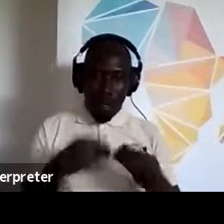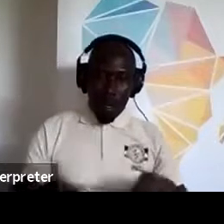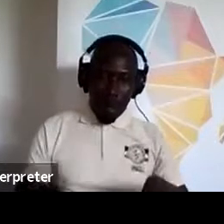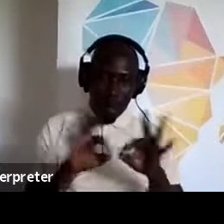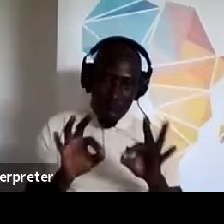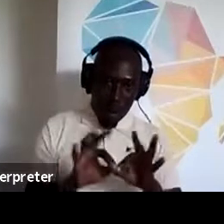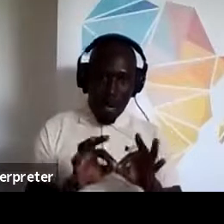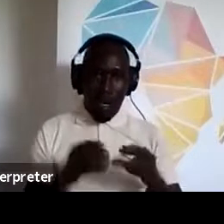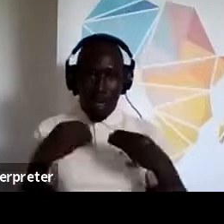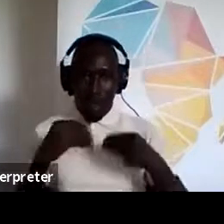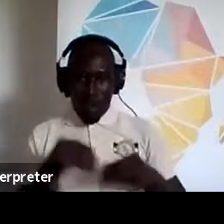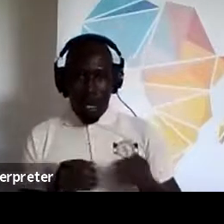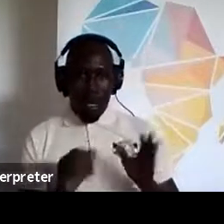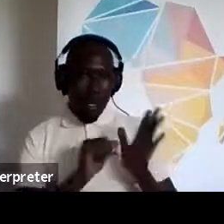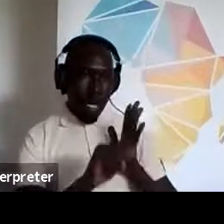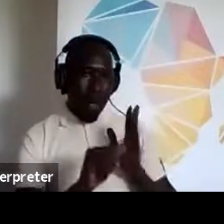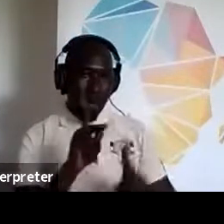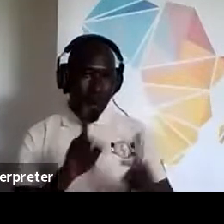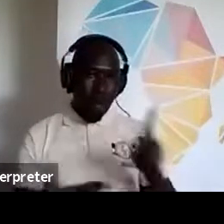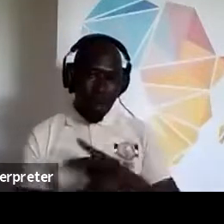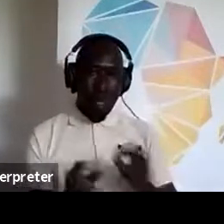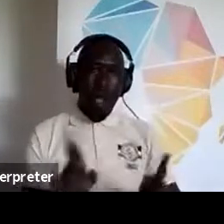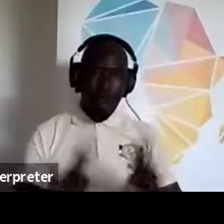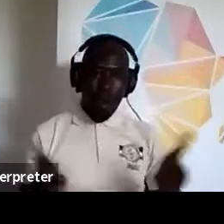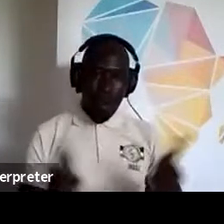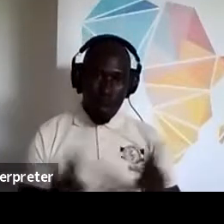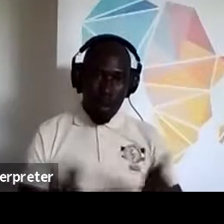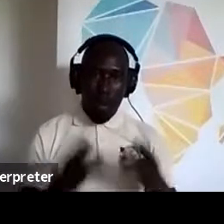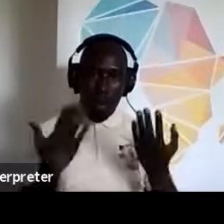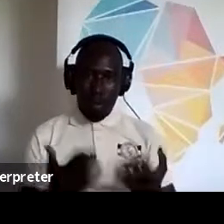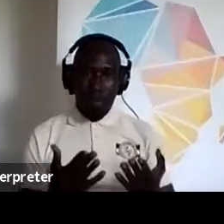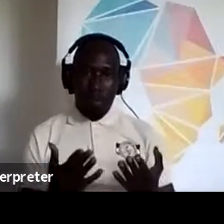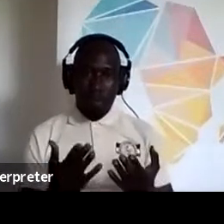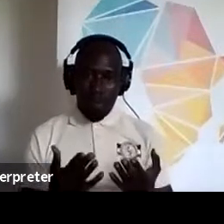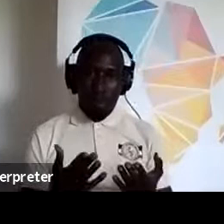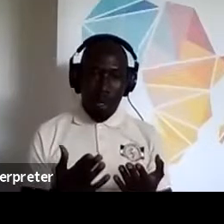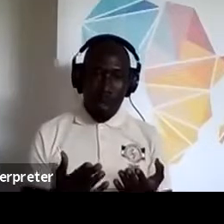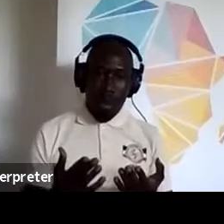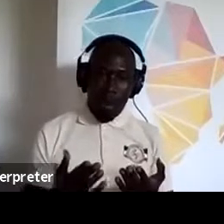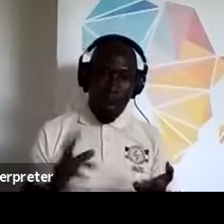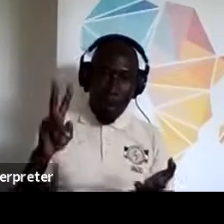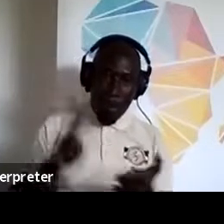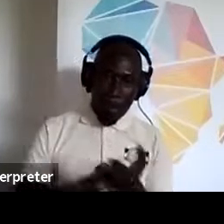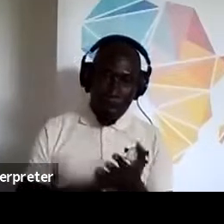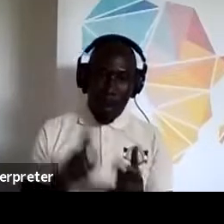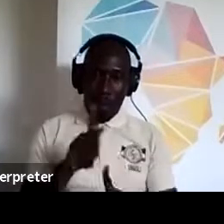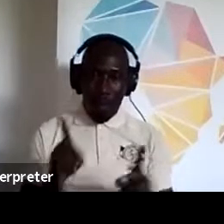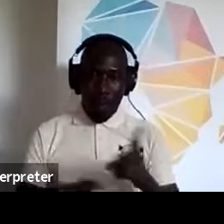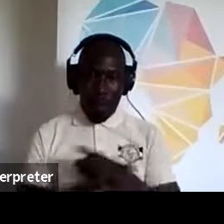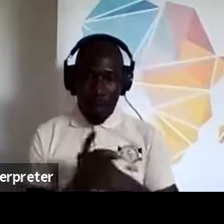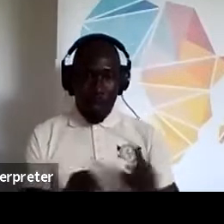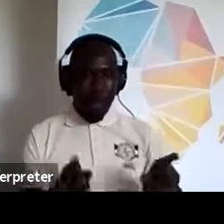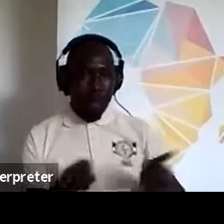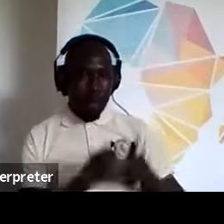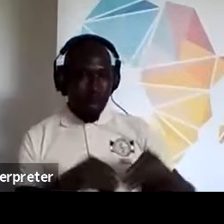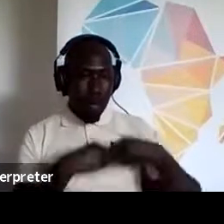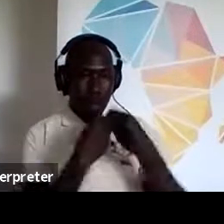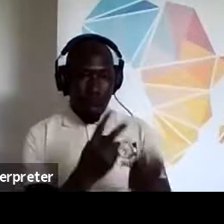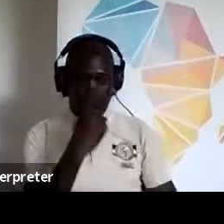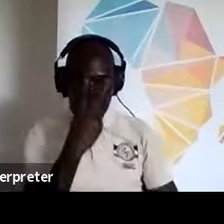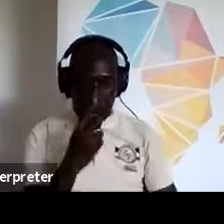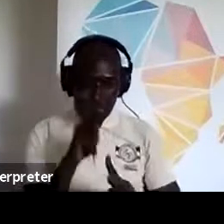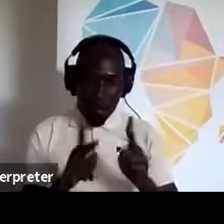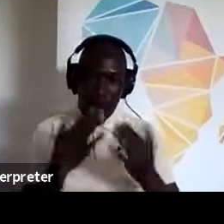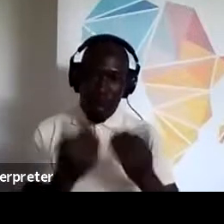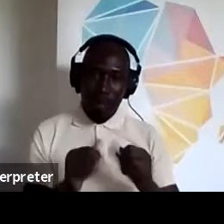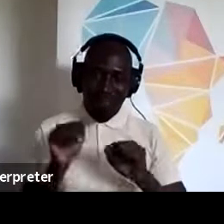for disability, has already been brailed by my ministry, and this will be given to people with visual impairment. We are now